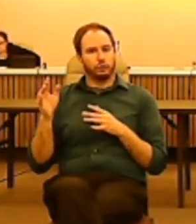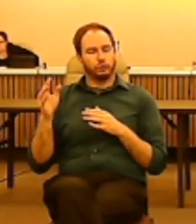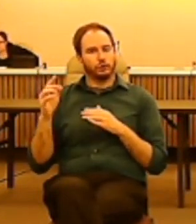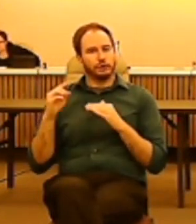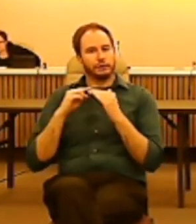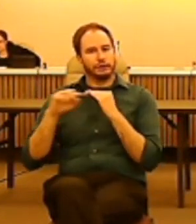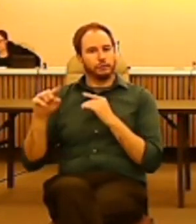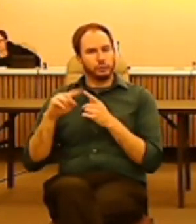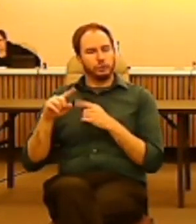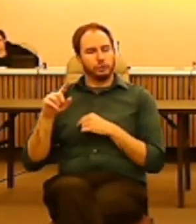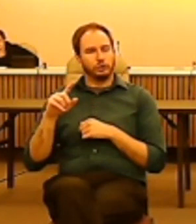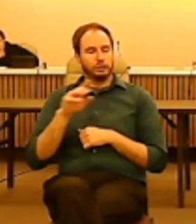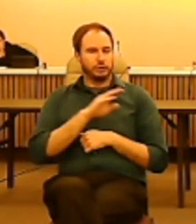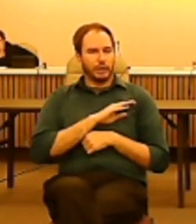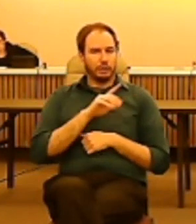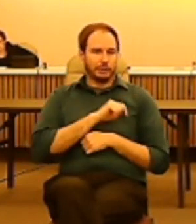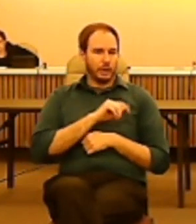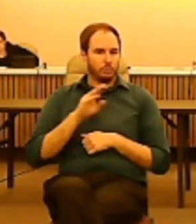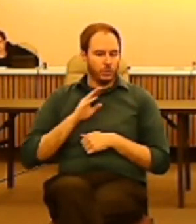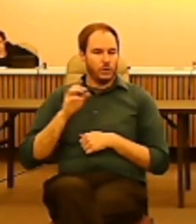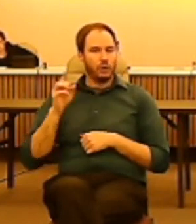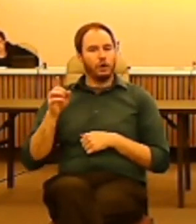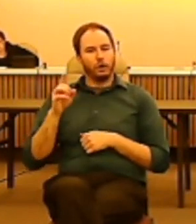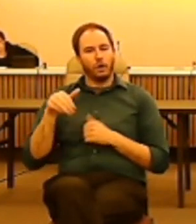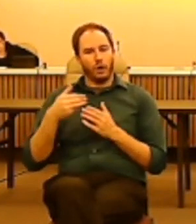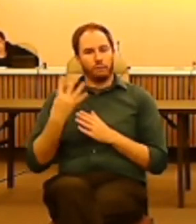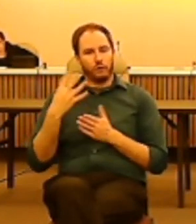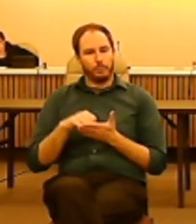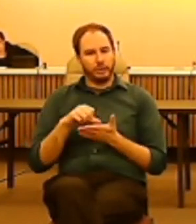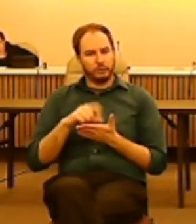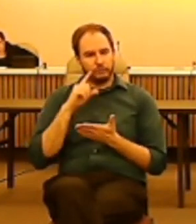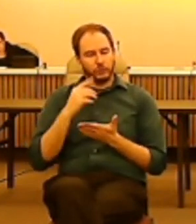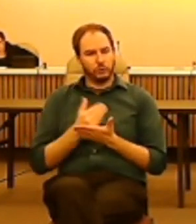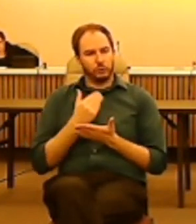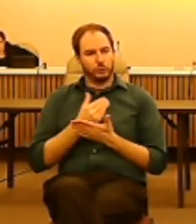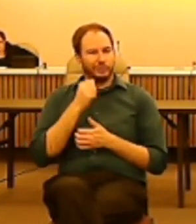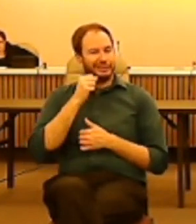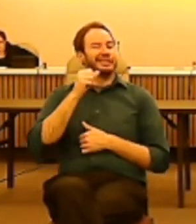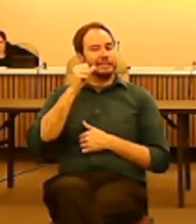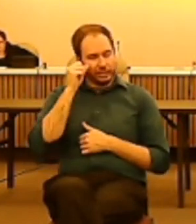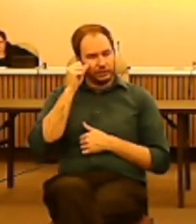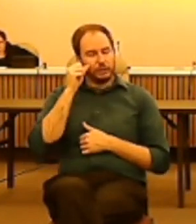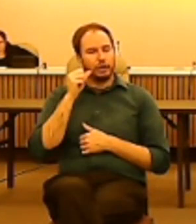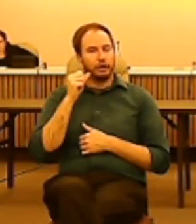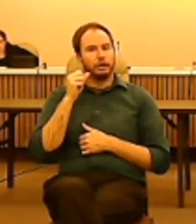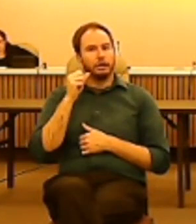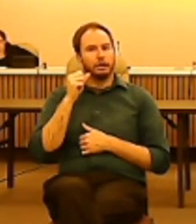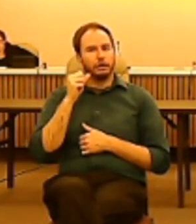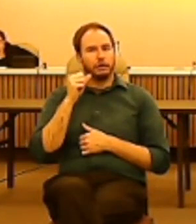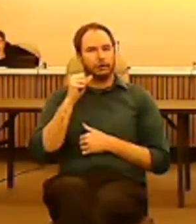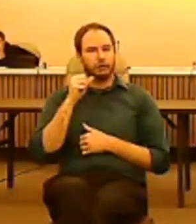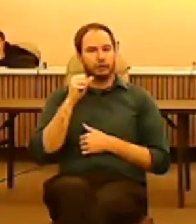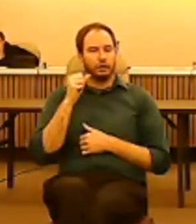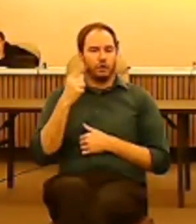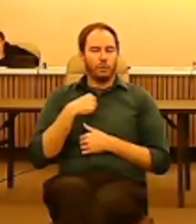email to town board henrietta.org, all 4 pages within yesterday. Yeah. No,